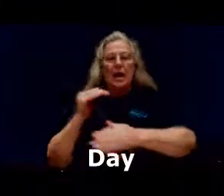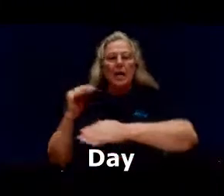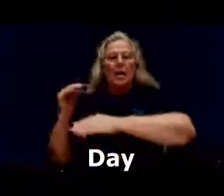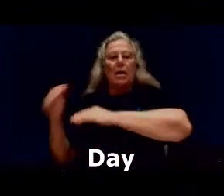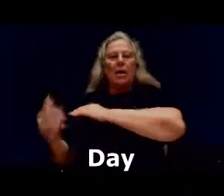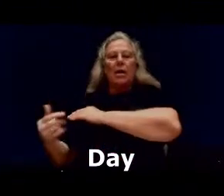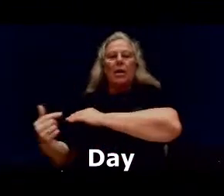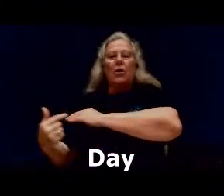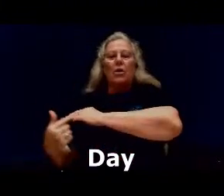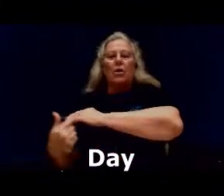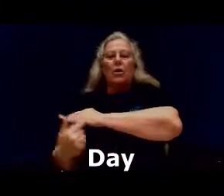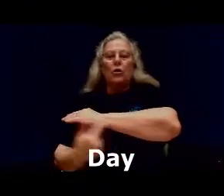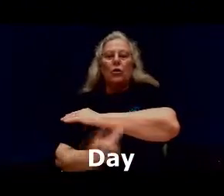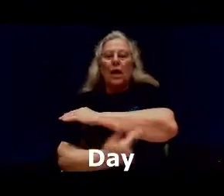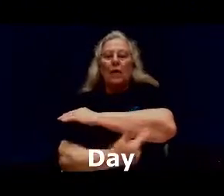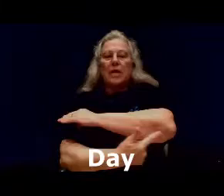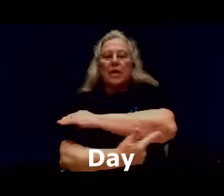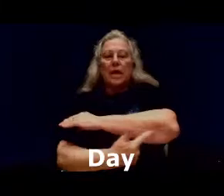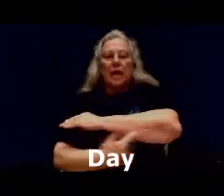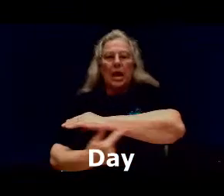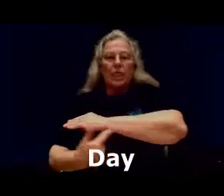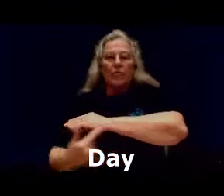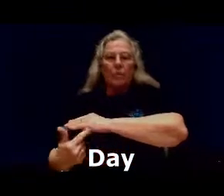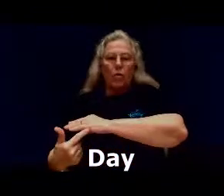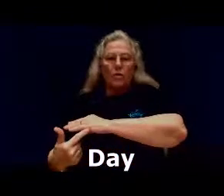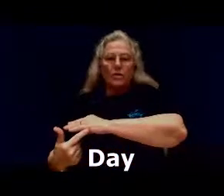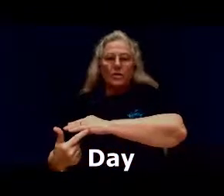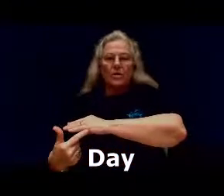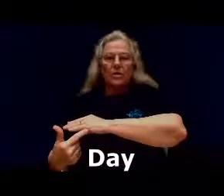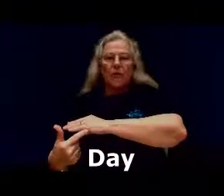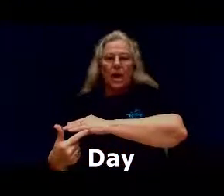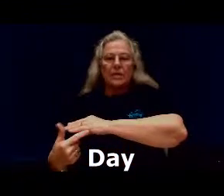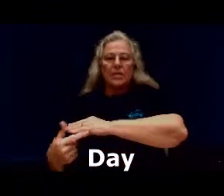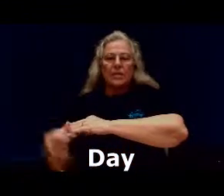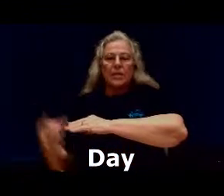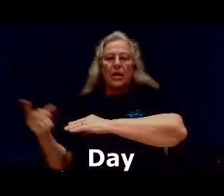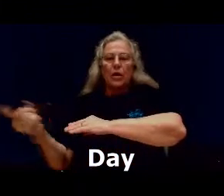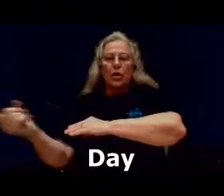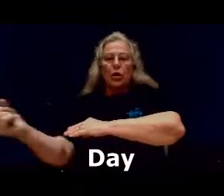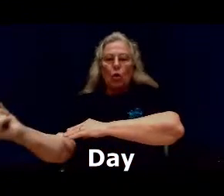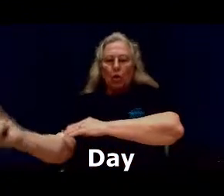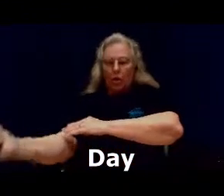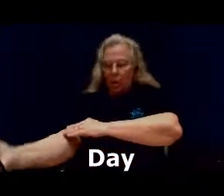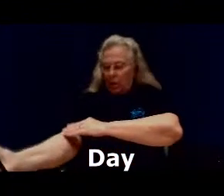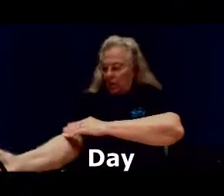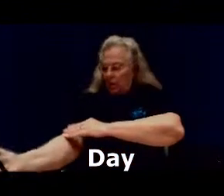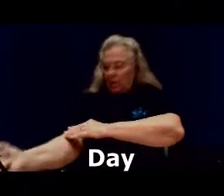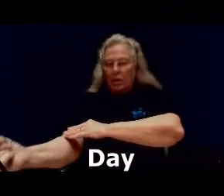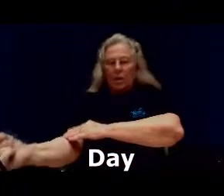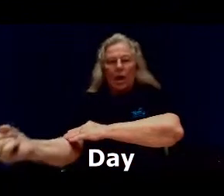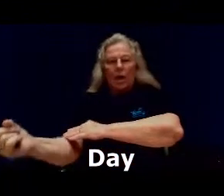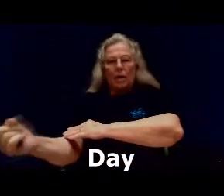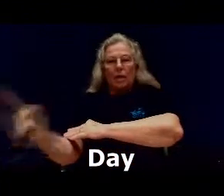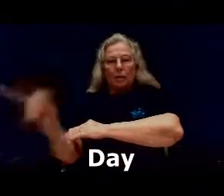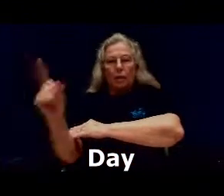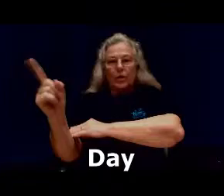Day, your non-dominant hand forms the horizon. Your pointer